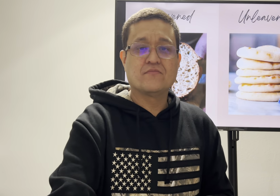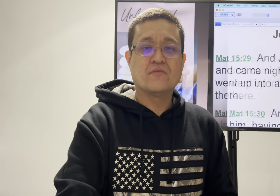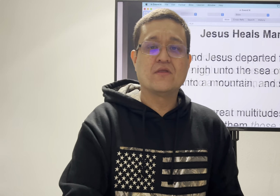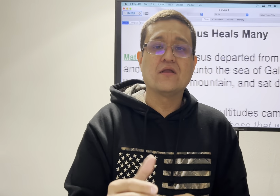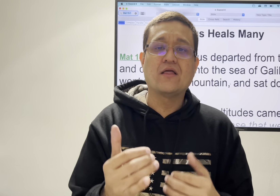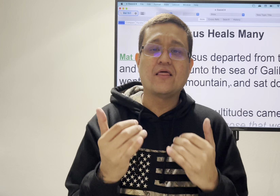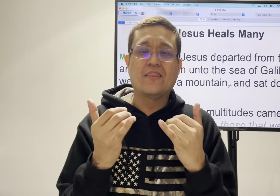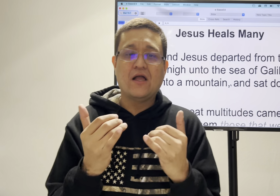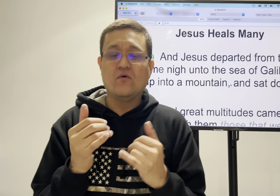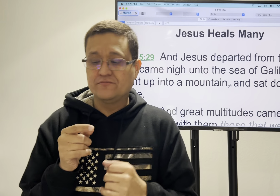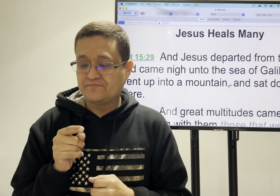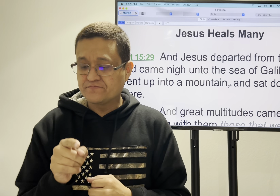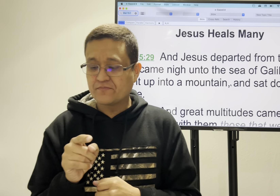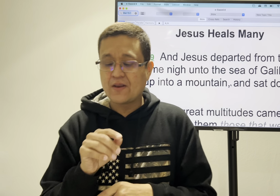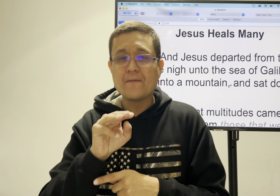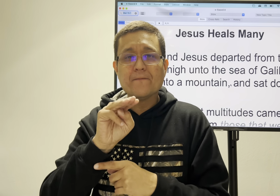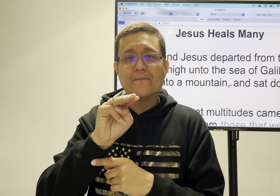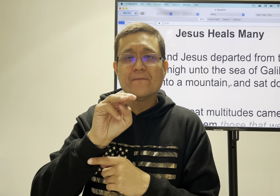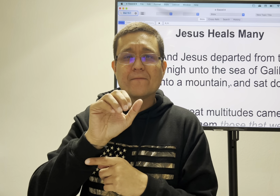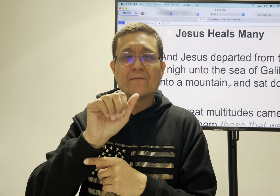But, all right, so let's go ahead and get to the scripture first.